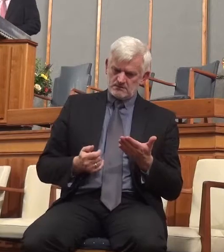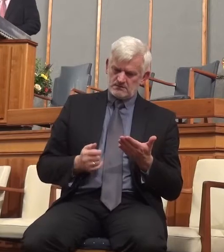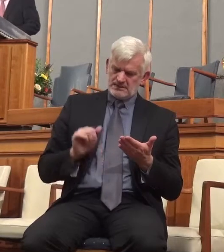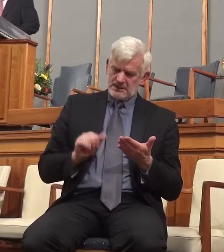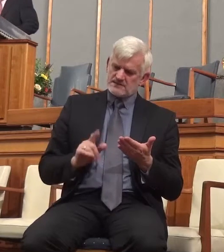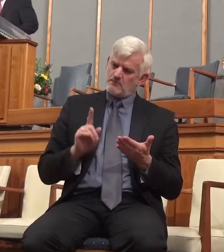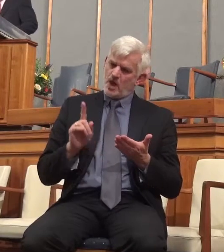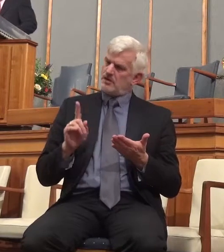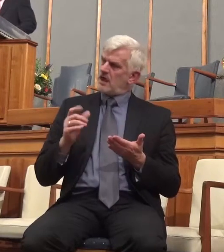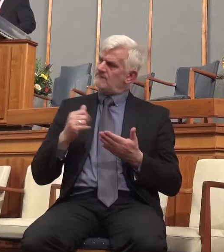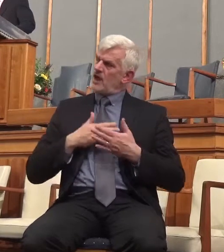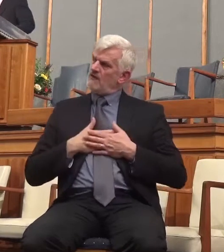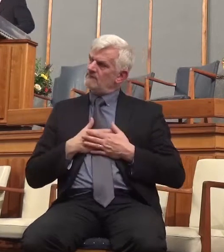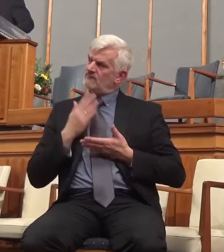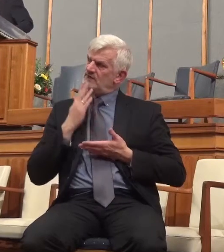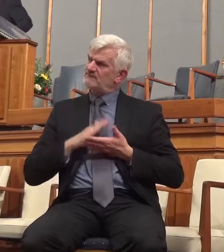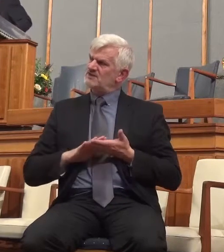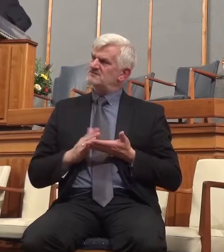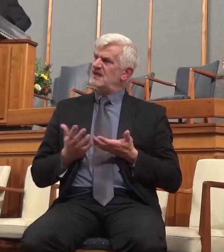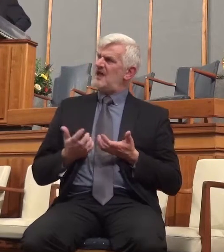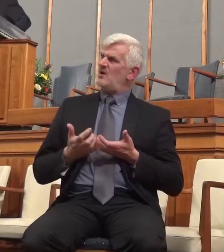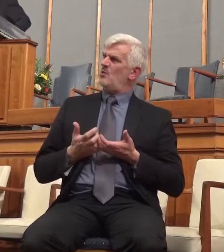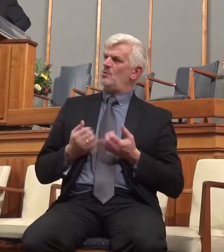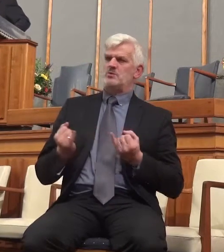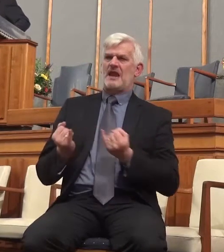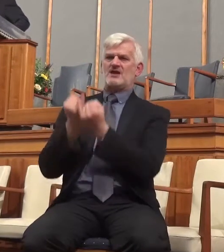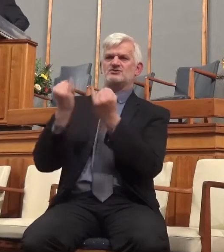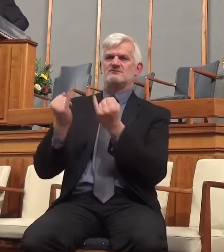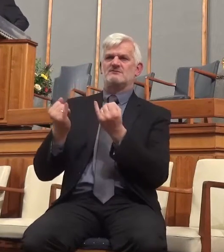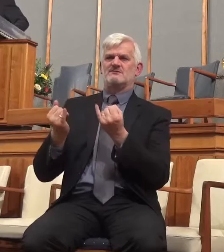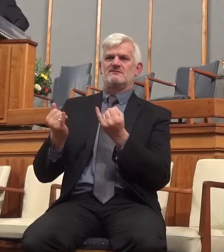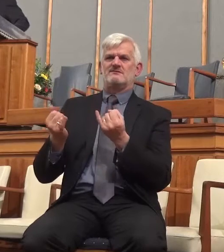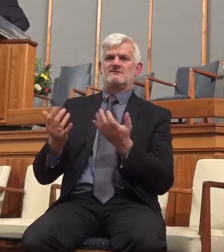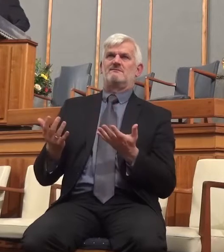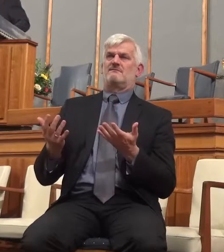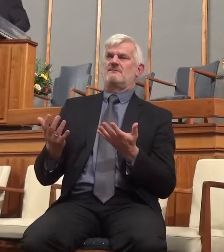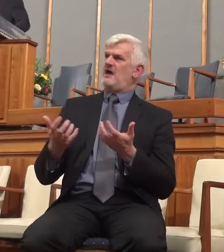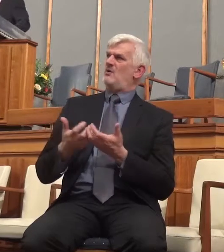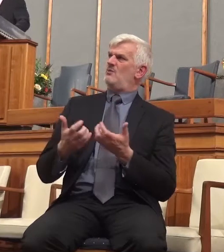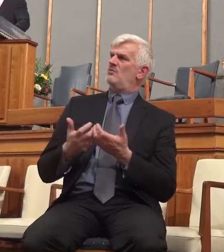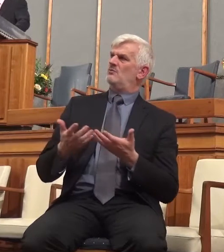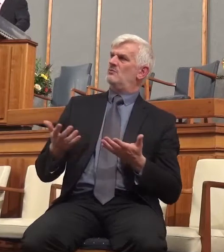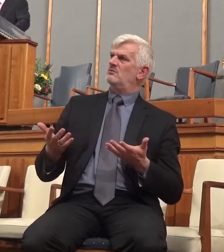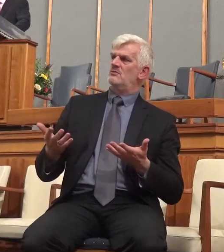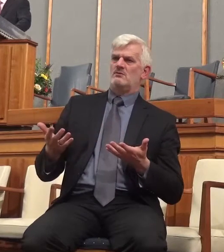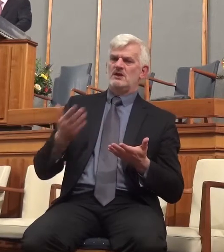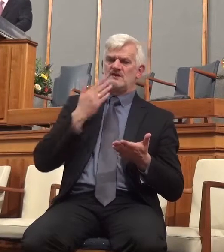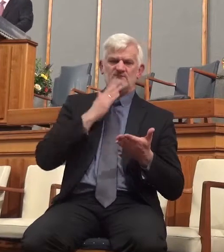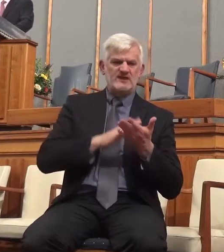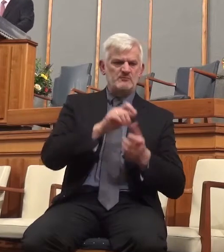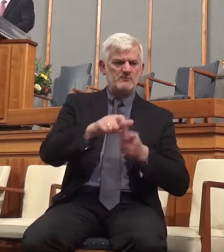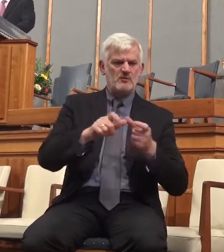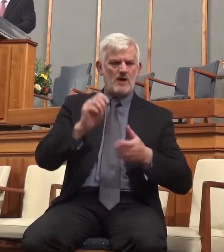time, the loving God who is ever ready to forgive and renew and restore people? You may